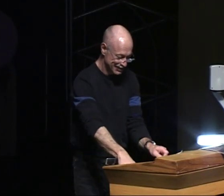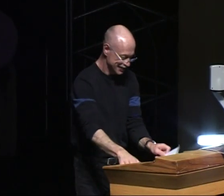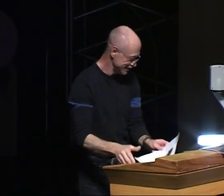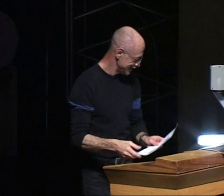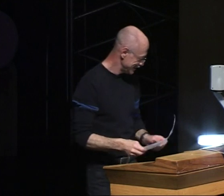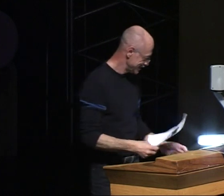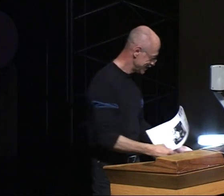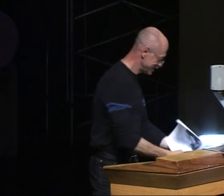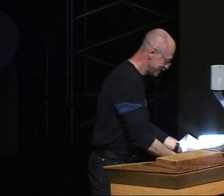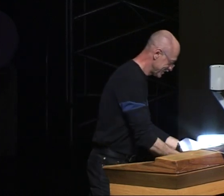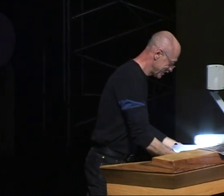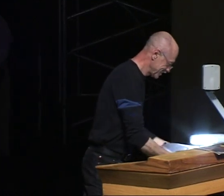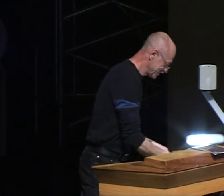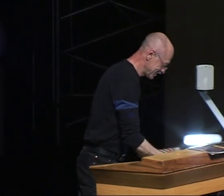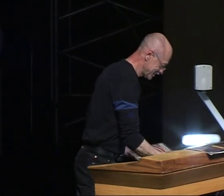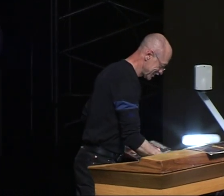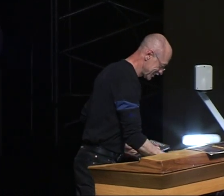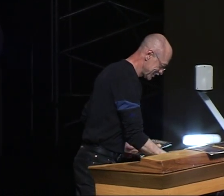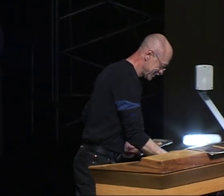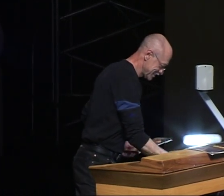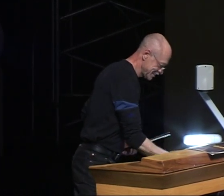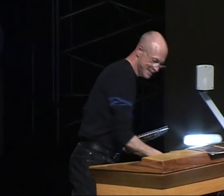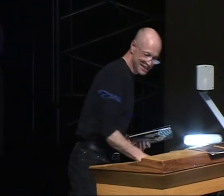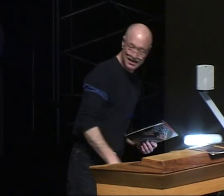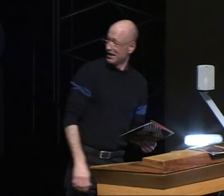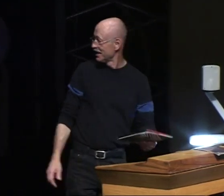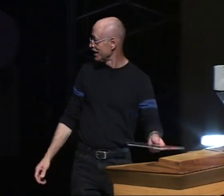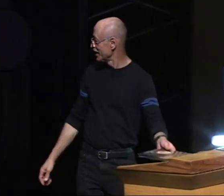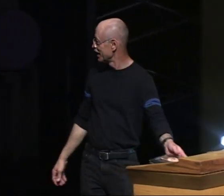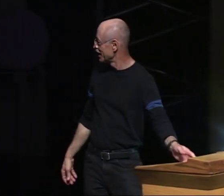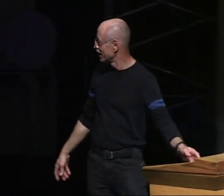her exact hand in this